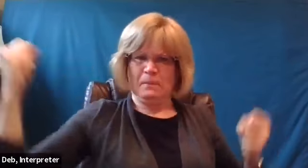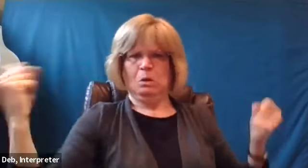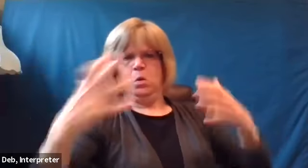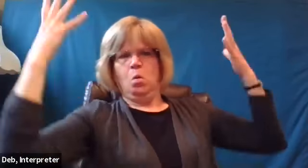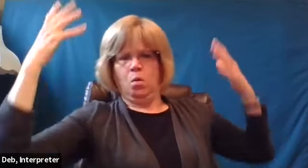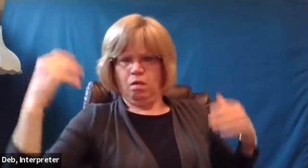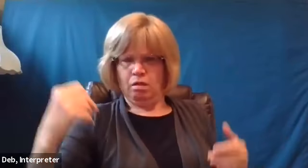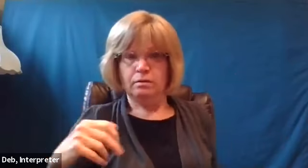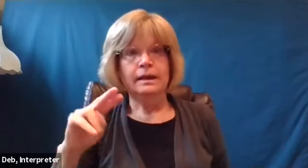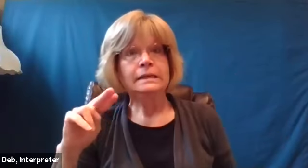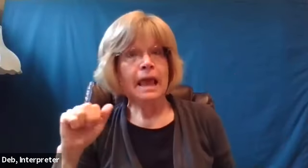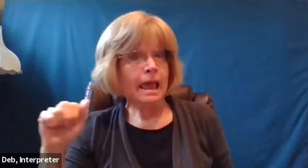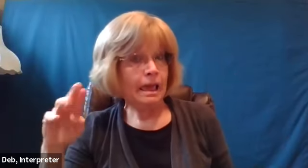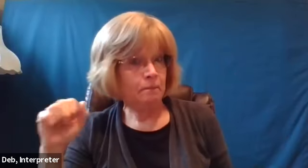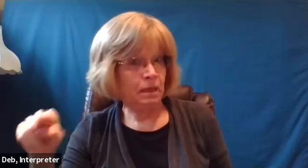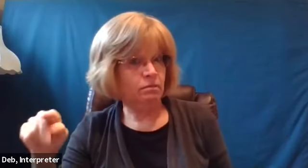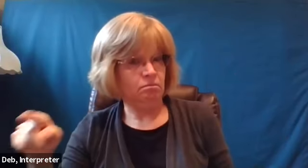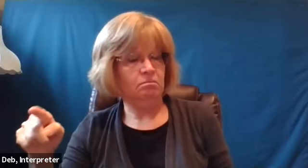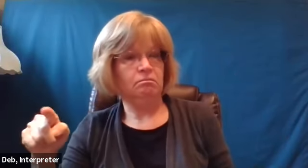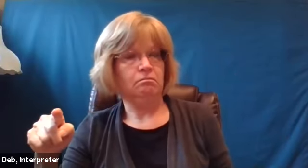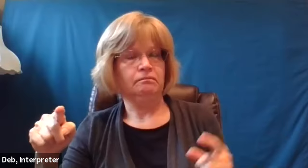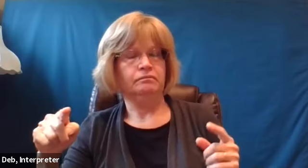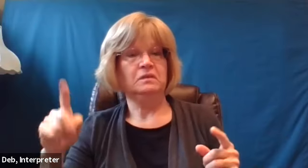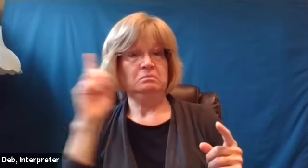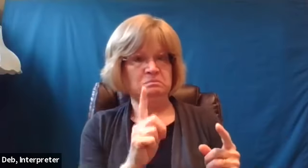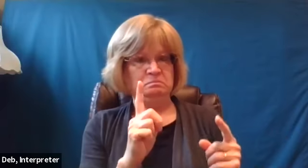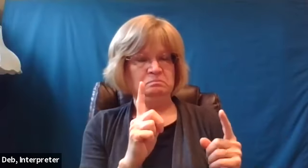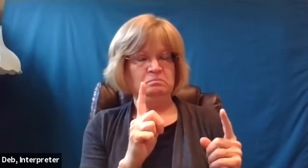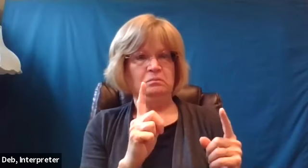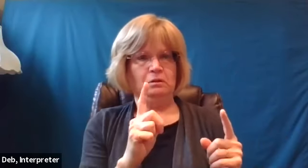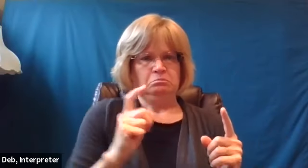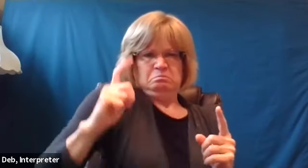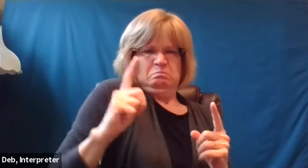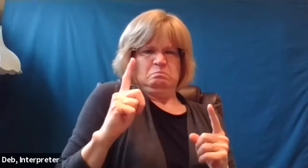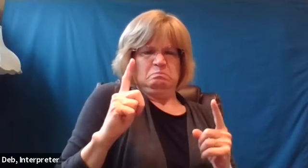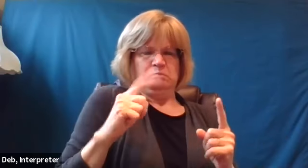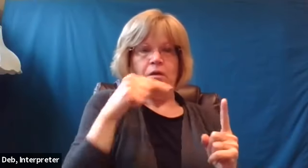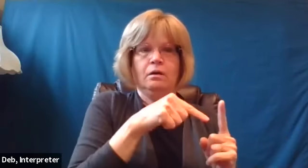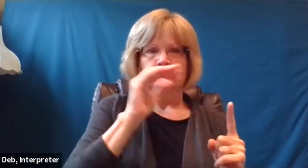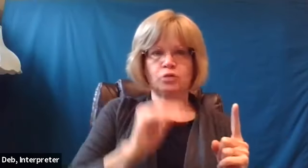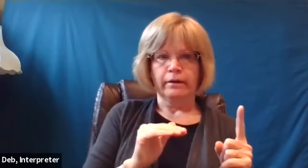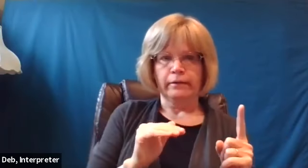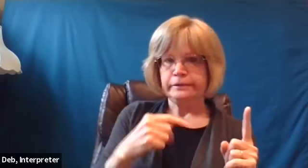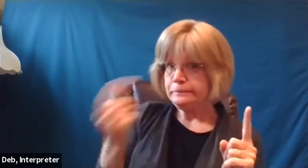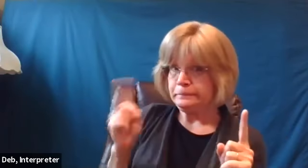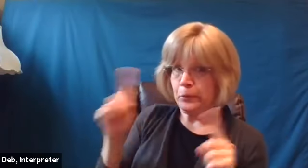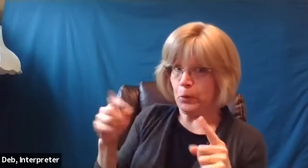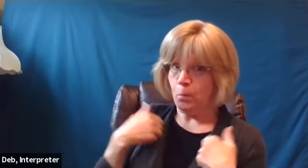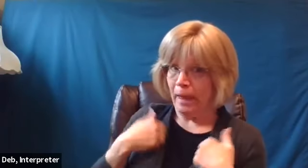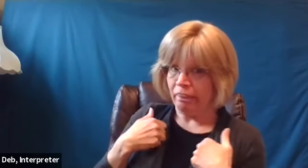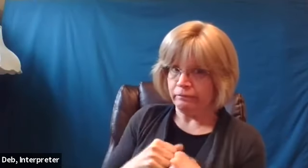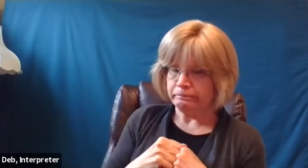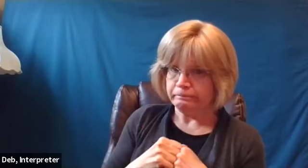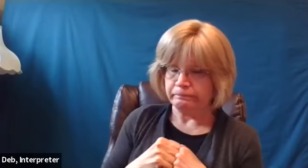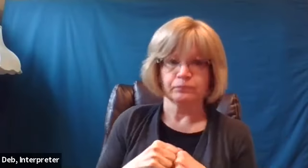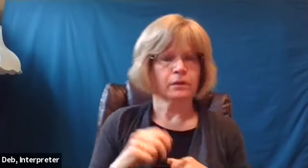others. Naaman, the great general, stands in front of a child who tells him to go take a bath. He has a choice to make. He can wait for the